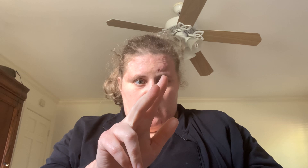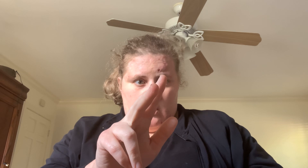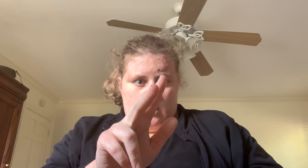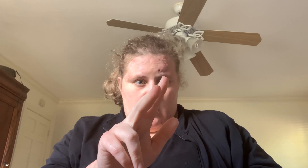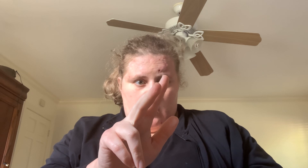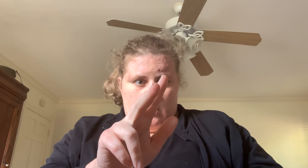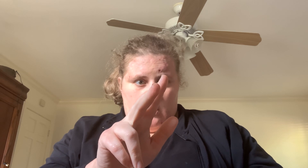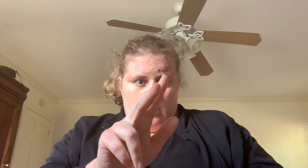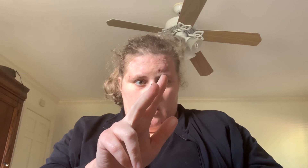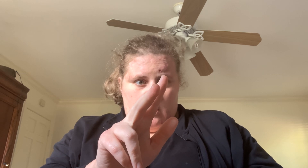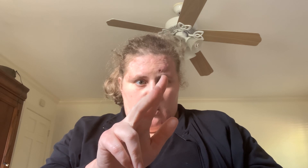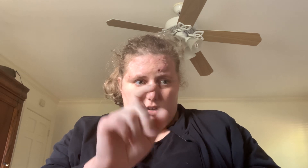And we're going to multiply that